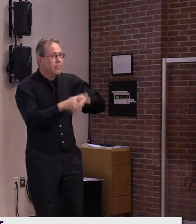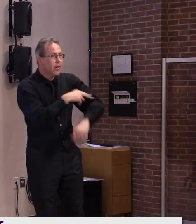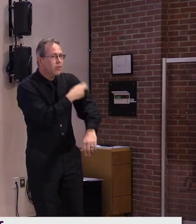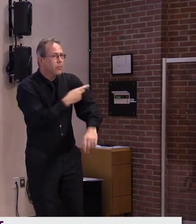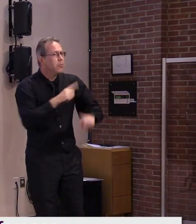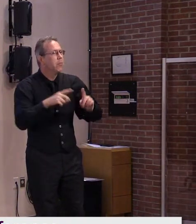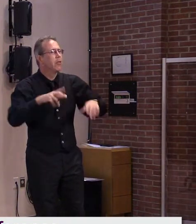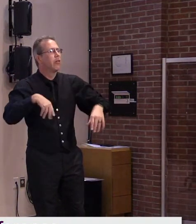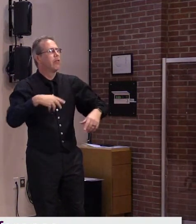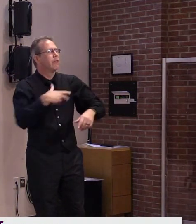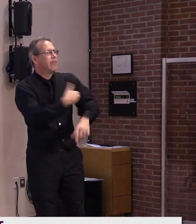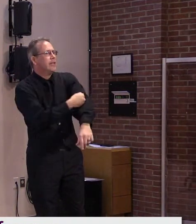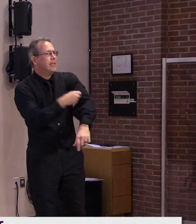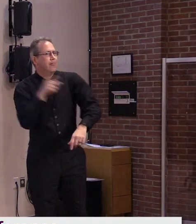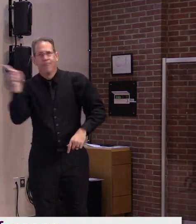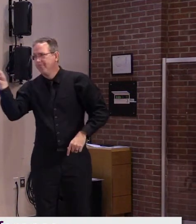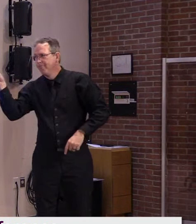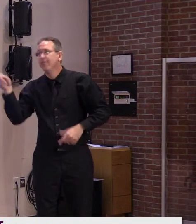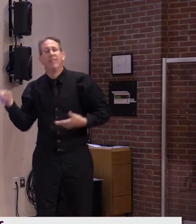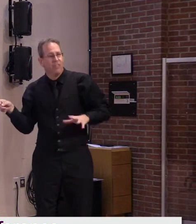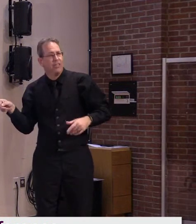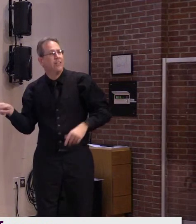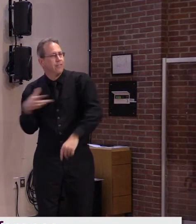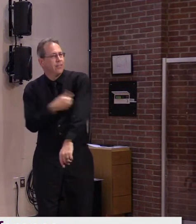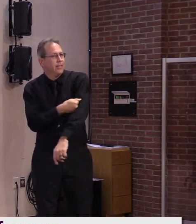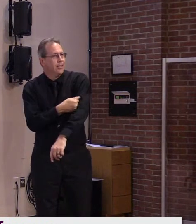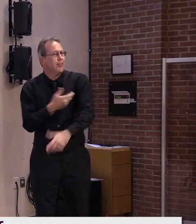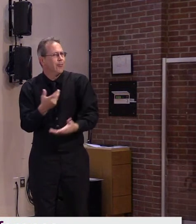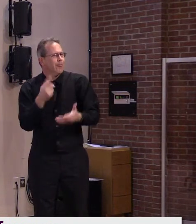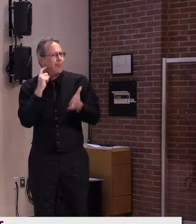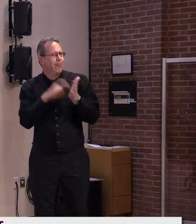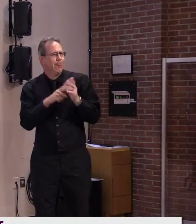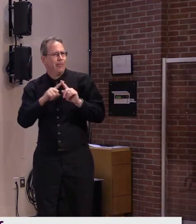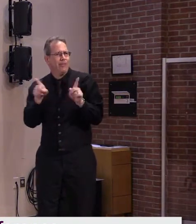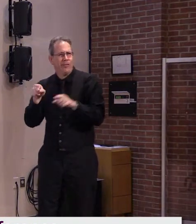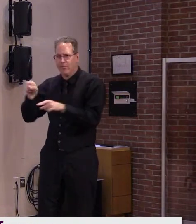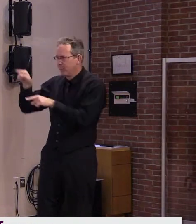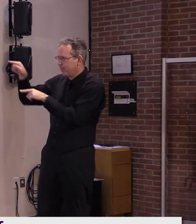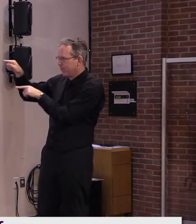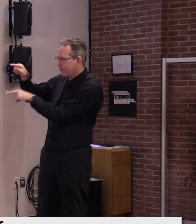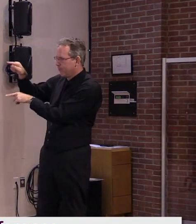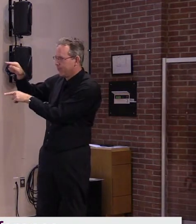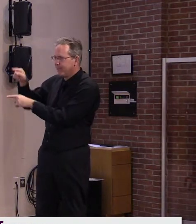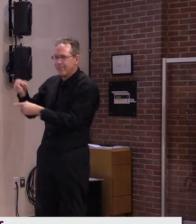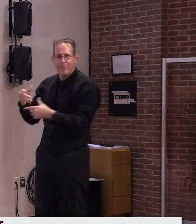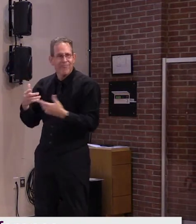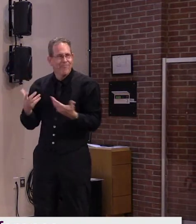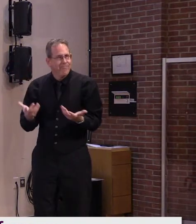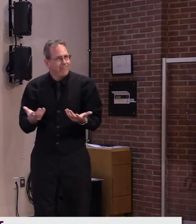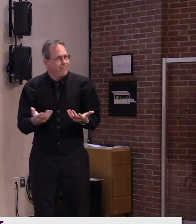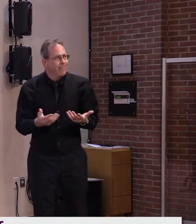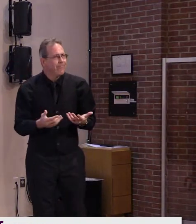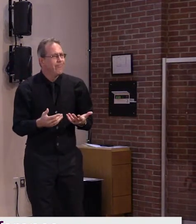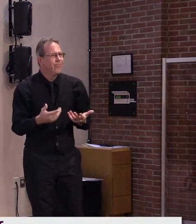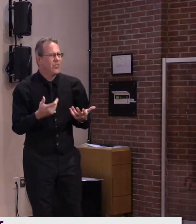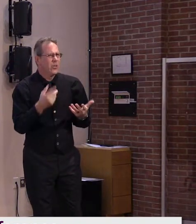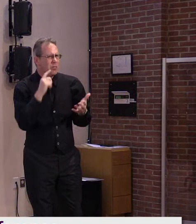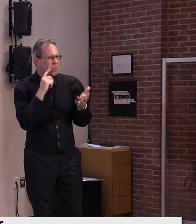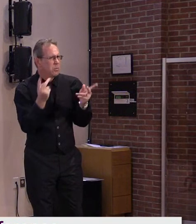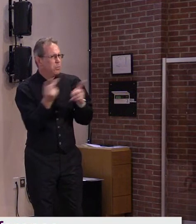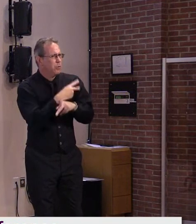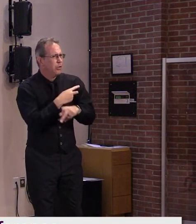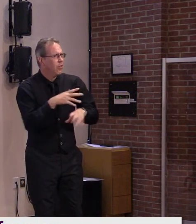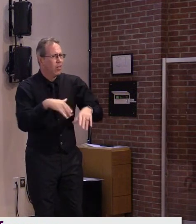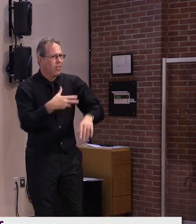still a much bigger difference there for those who are not fully vaccinated, about 3.1 times greater in terms of hospital